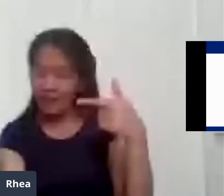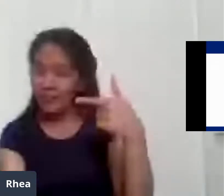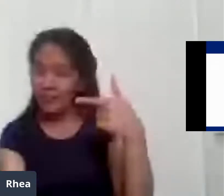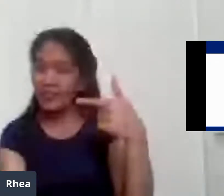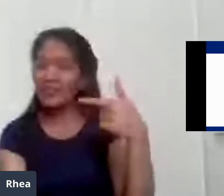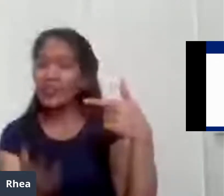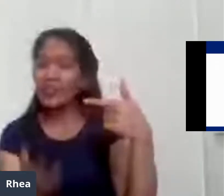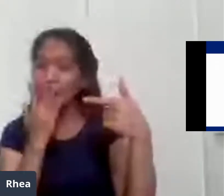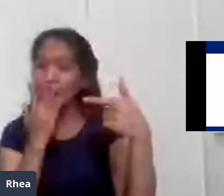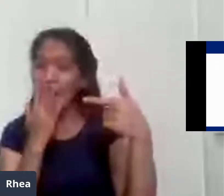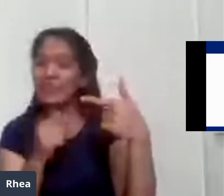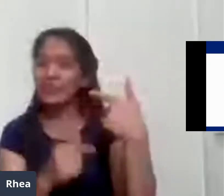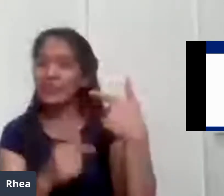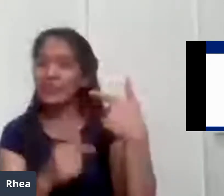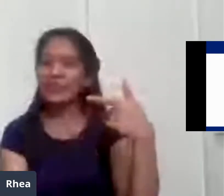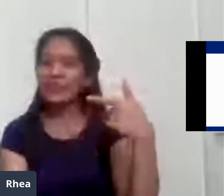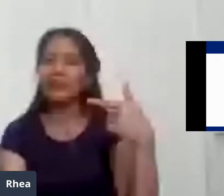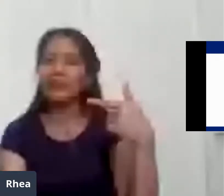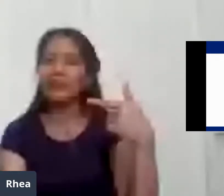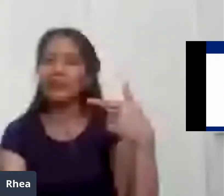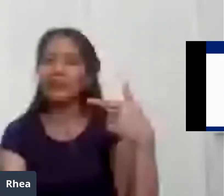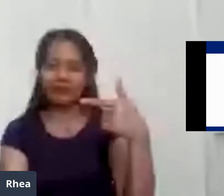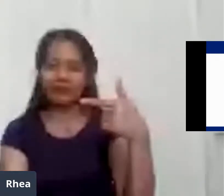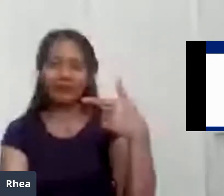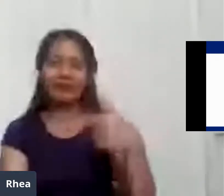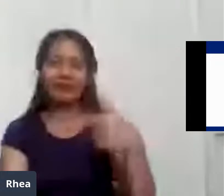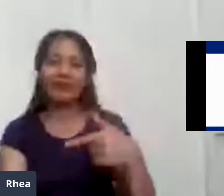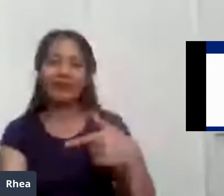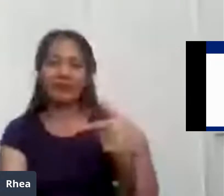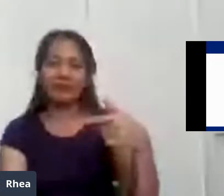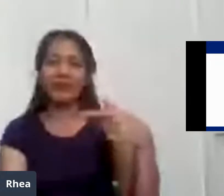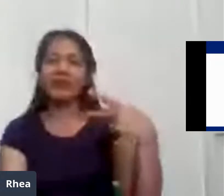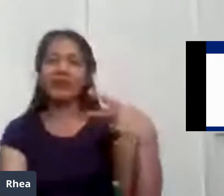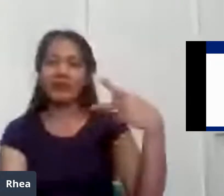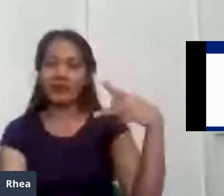It's letter. What I mean, color. Color. Green.